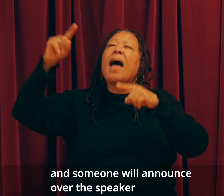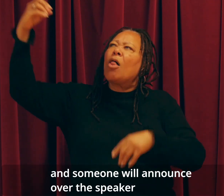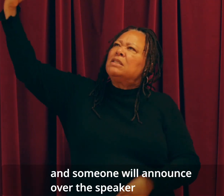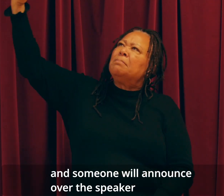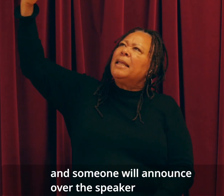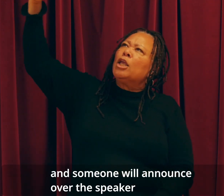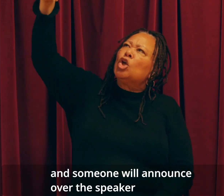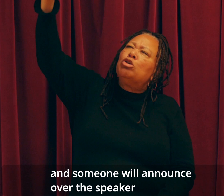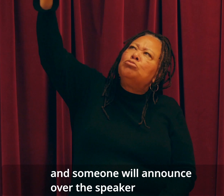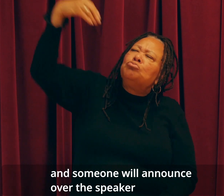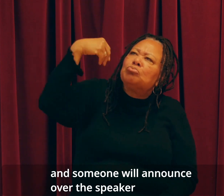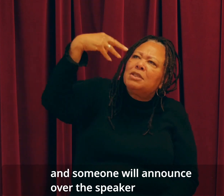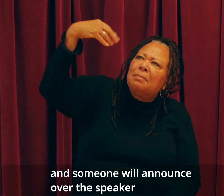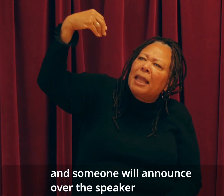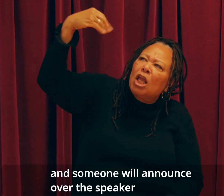and someone will announce over the speaker